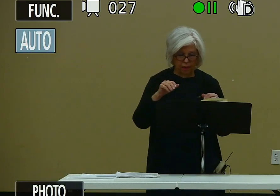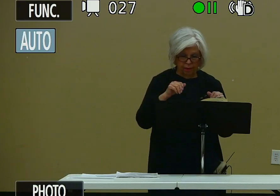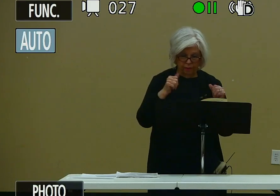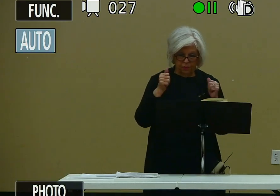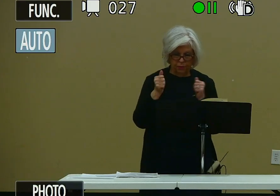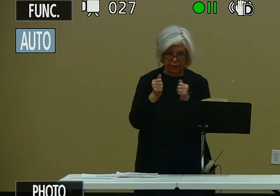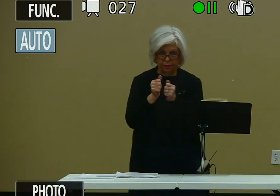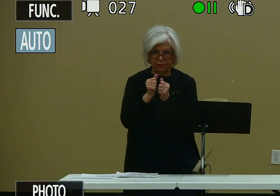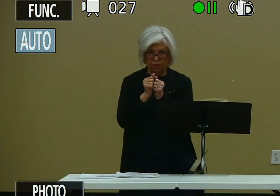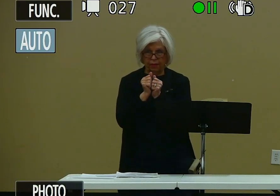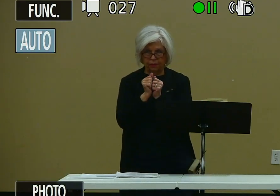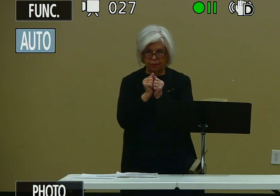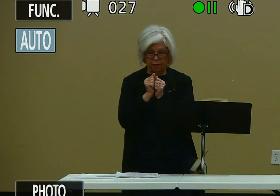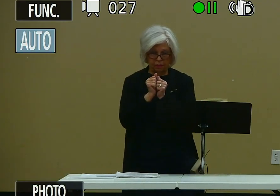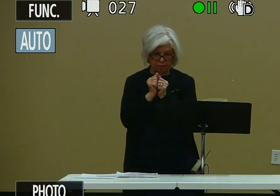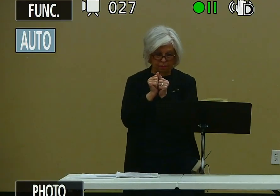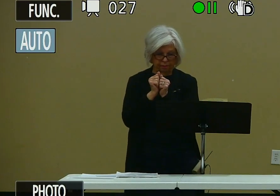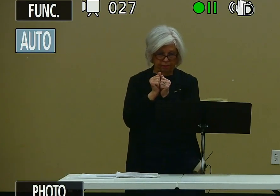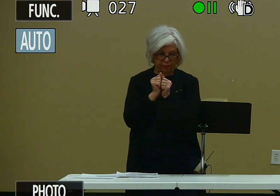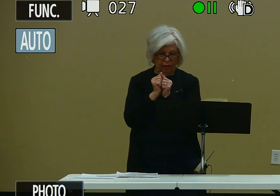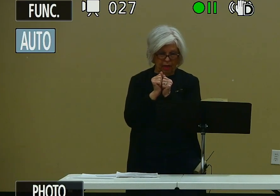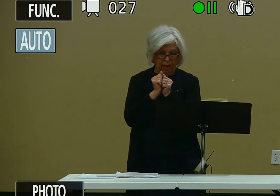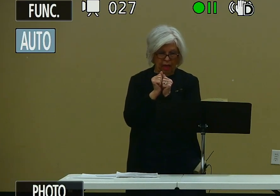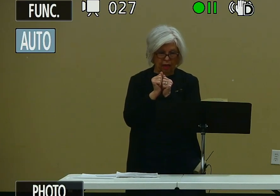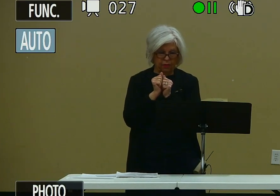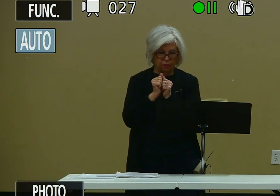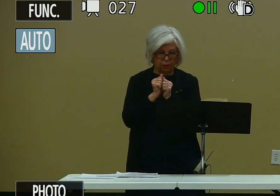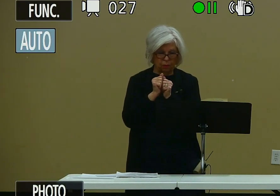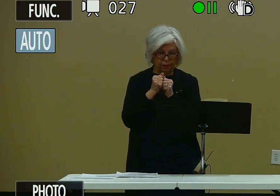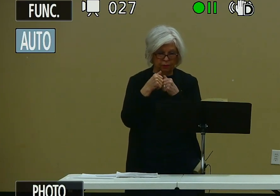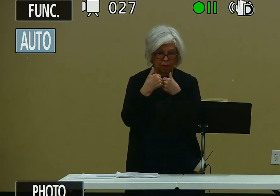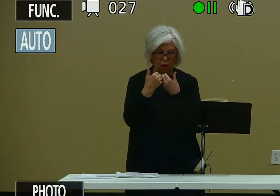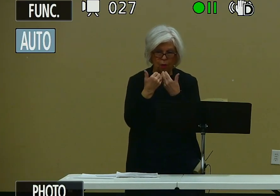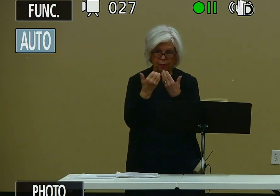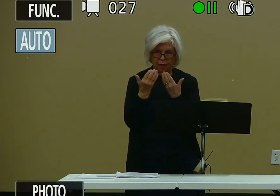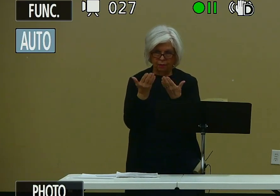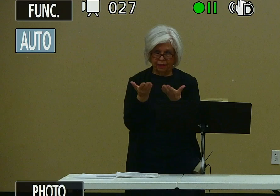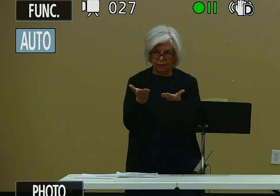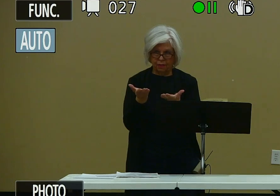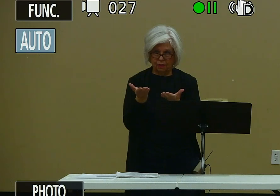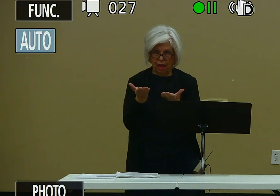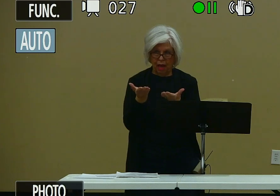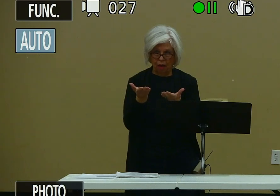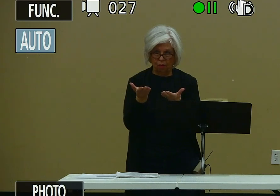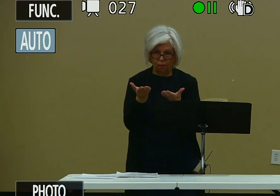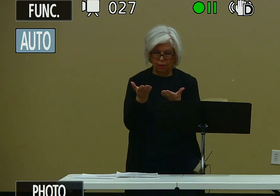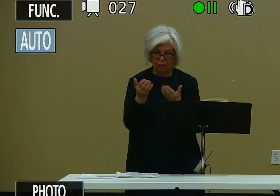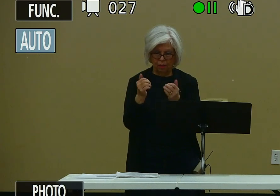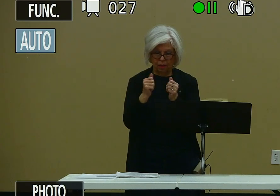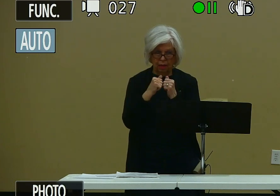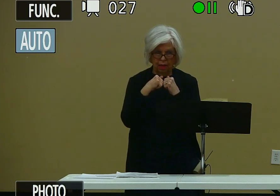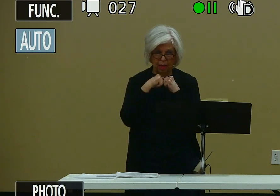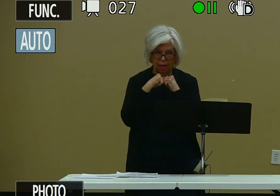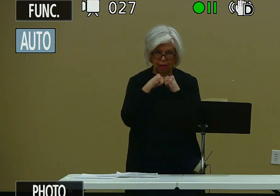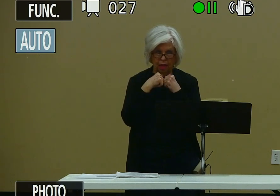Let's put our hands together like this. And then we're going to open up like this. How.